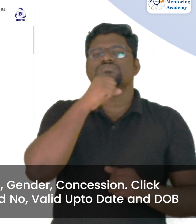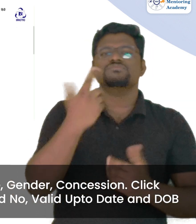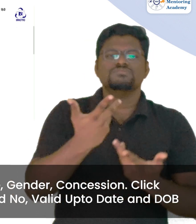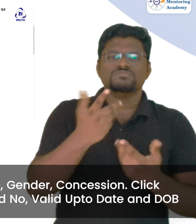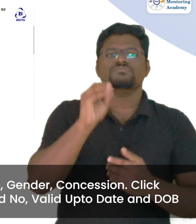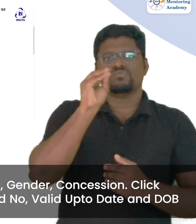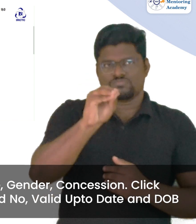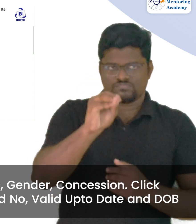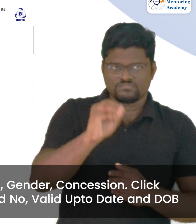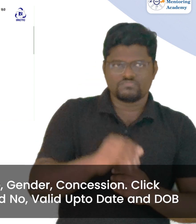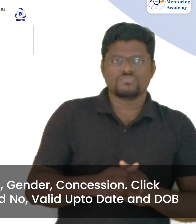up to date and DOB.